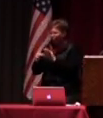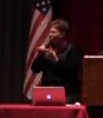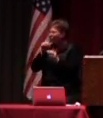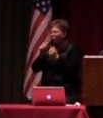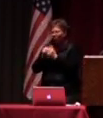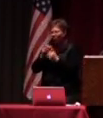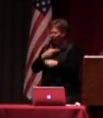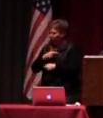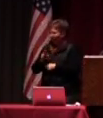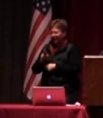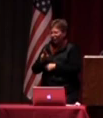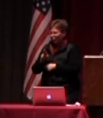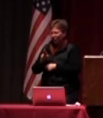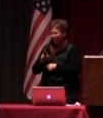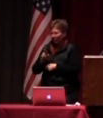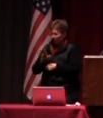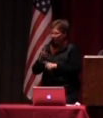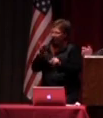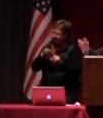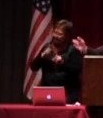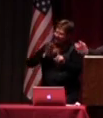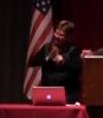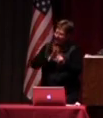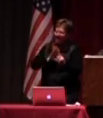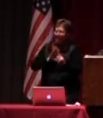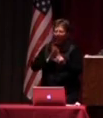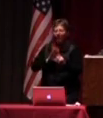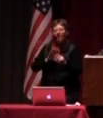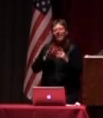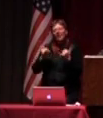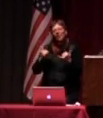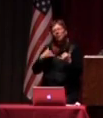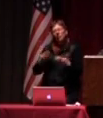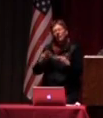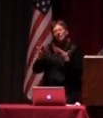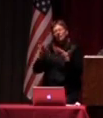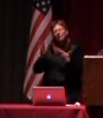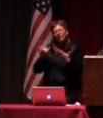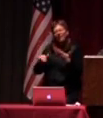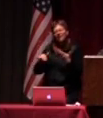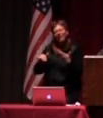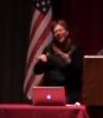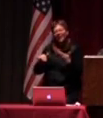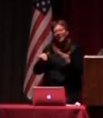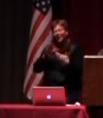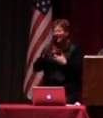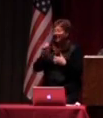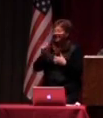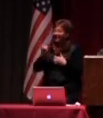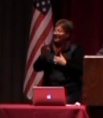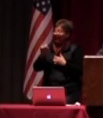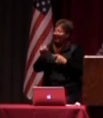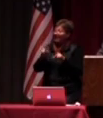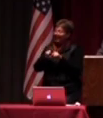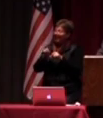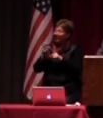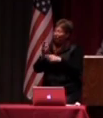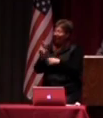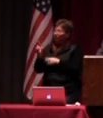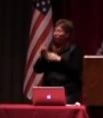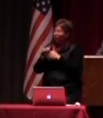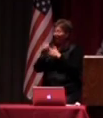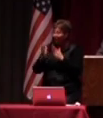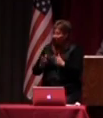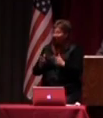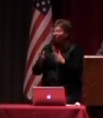religious sanction that he might have received. So what I'd like to suggest is that the status as a charismatic revolutionary leader, with